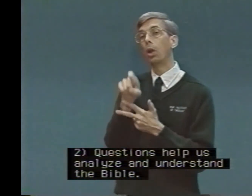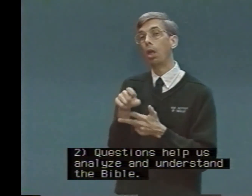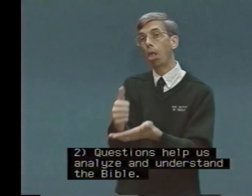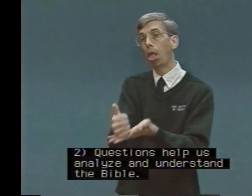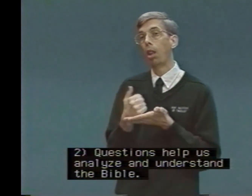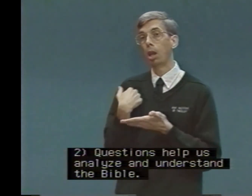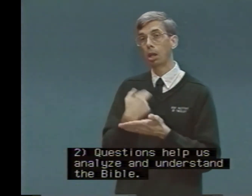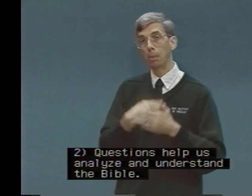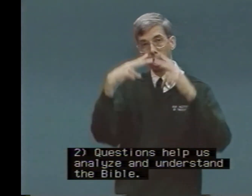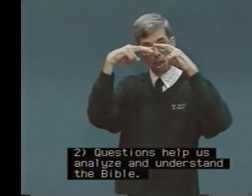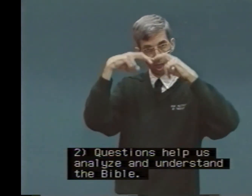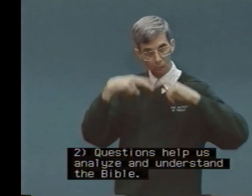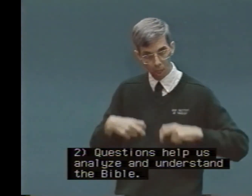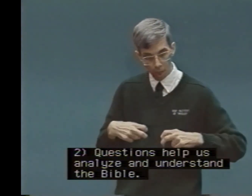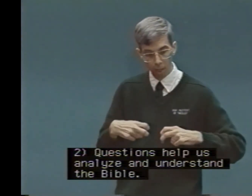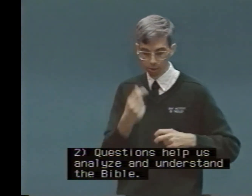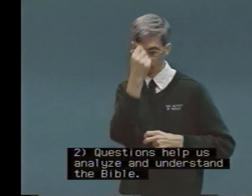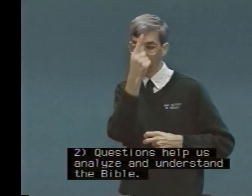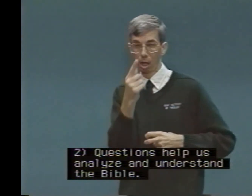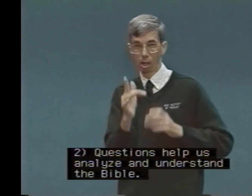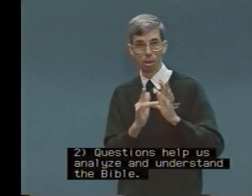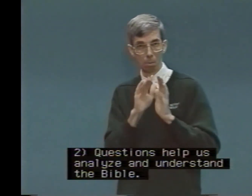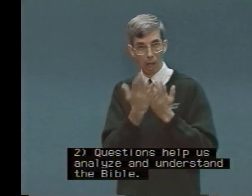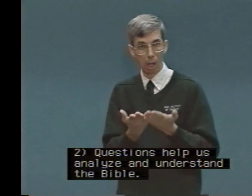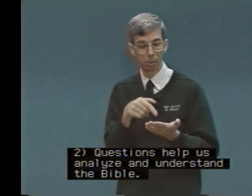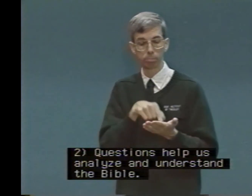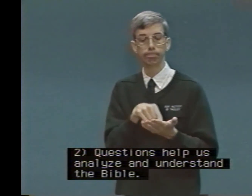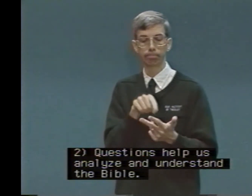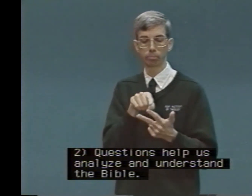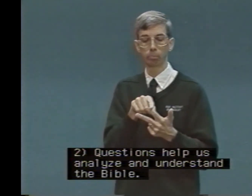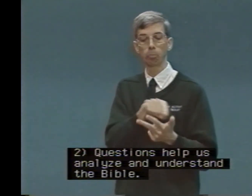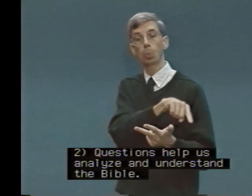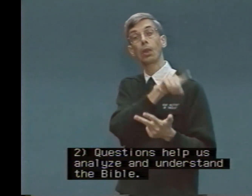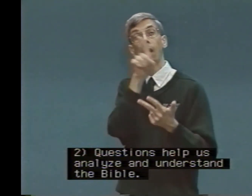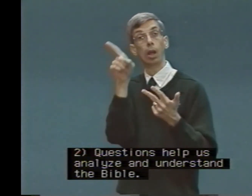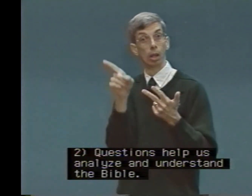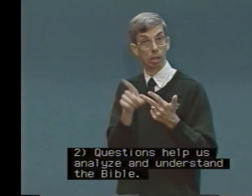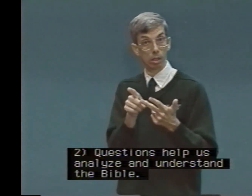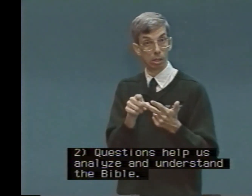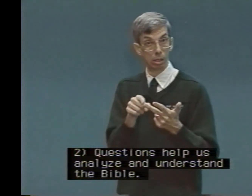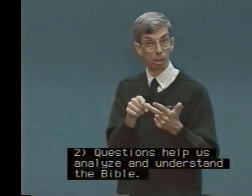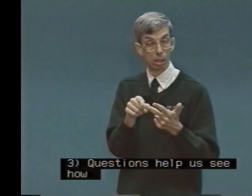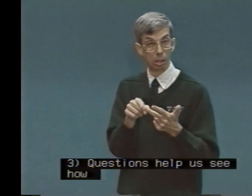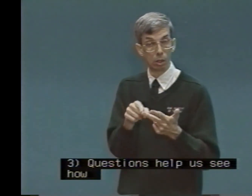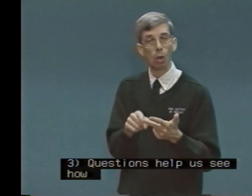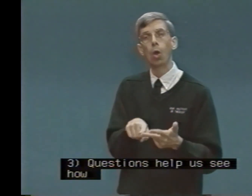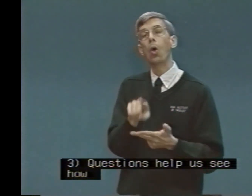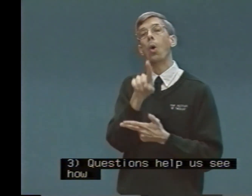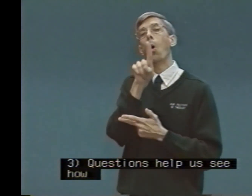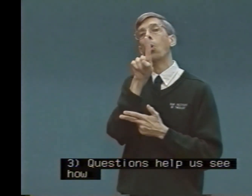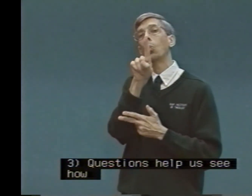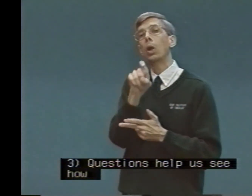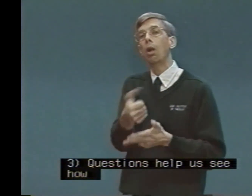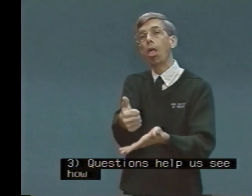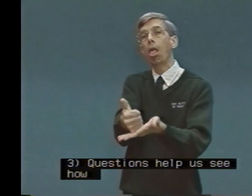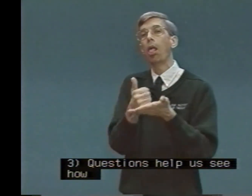Second, questions help us analyze and understand the Bible. Third, questions help us see how